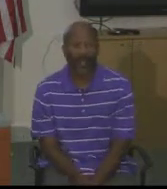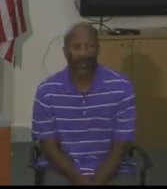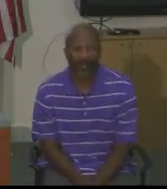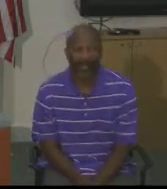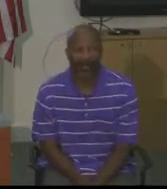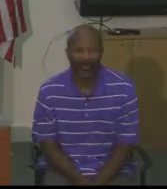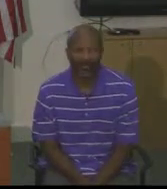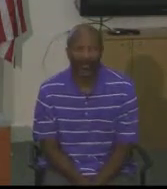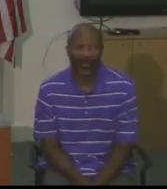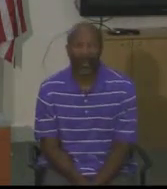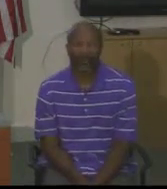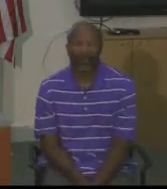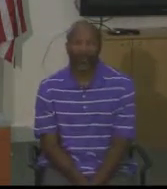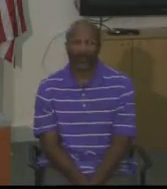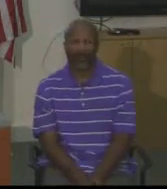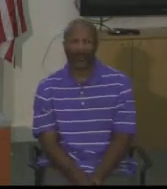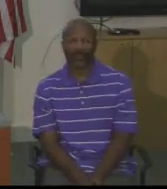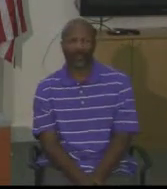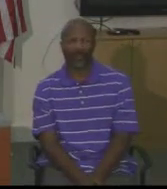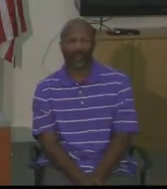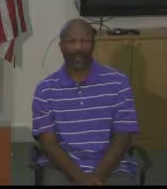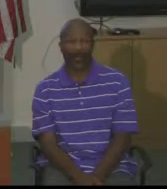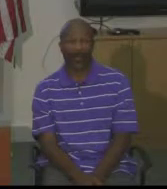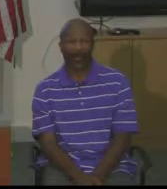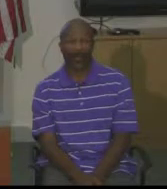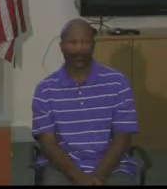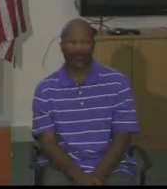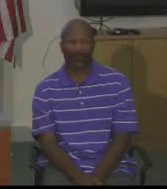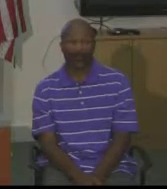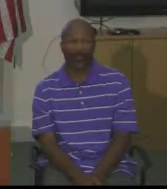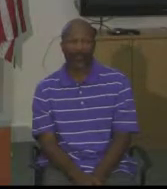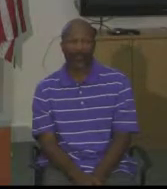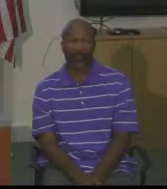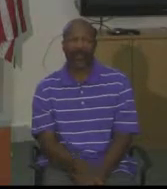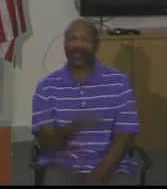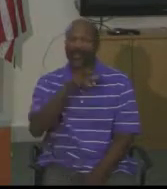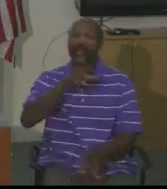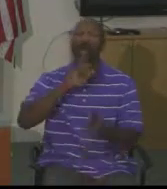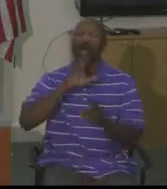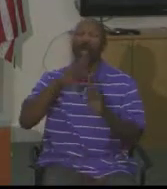I thought IBM sold their hardware things to. We're talking old days.